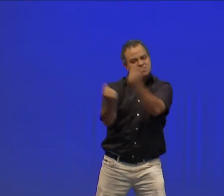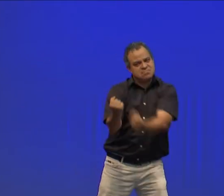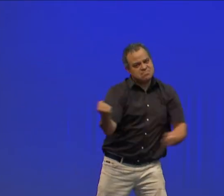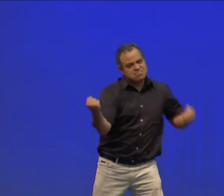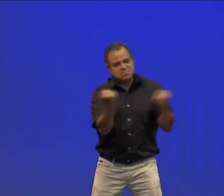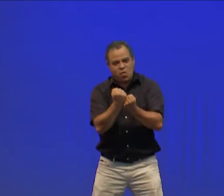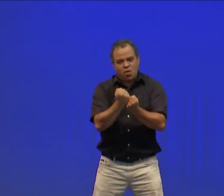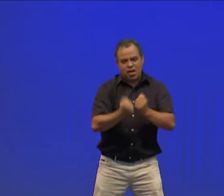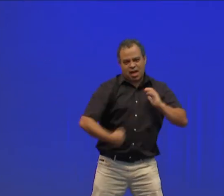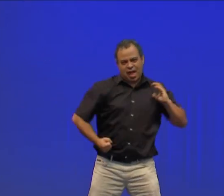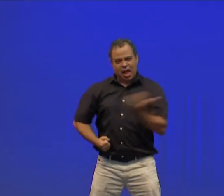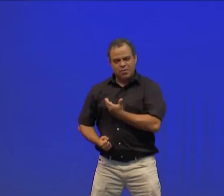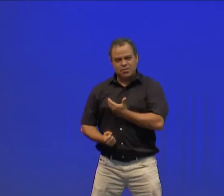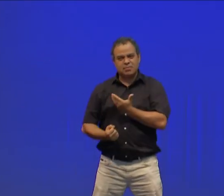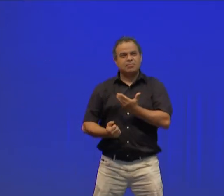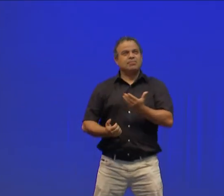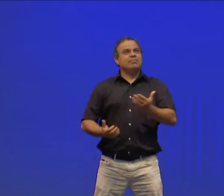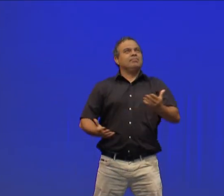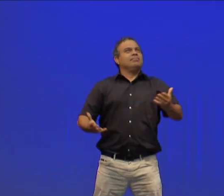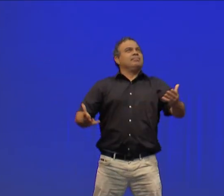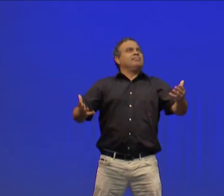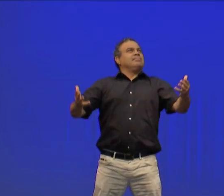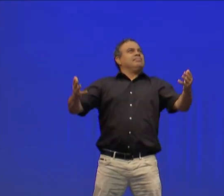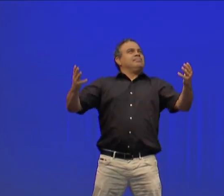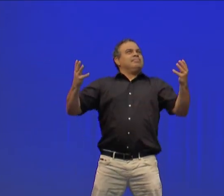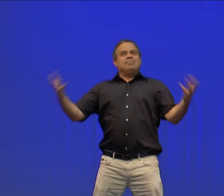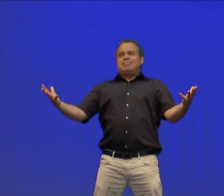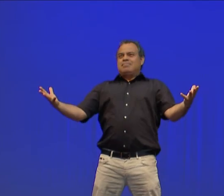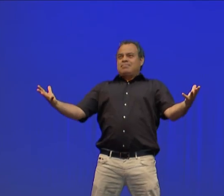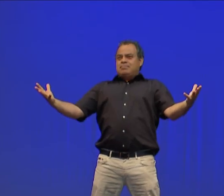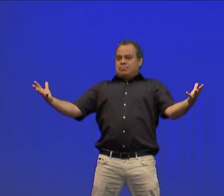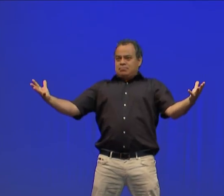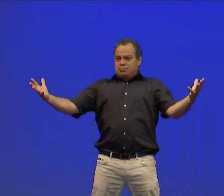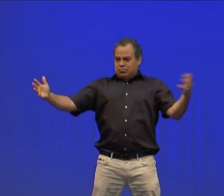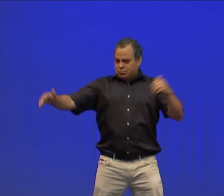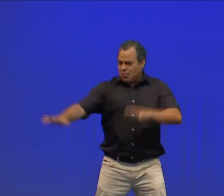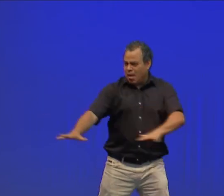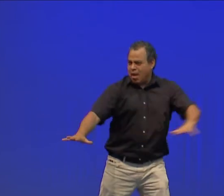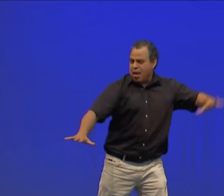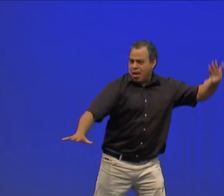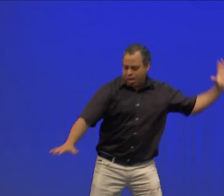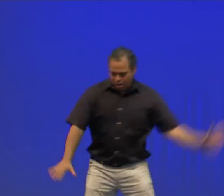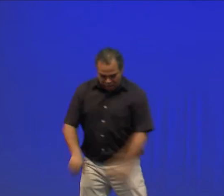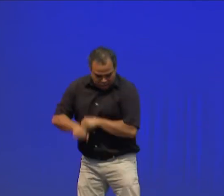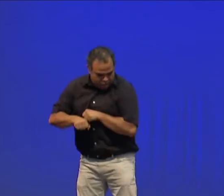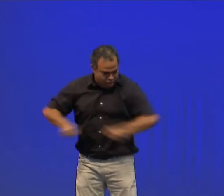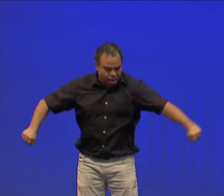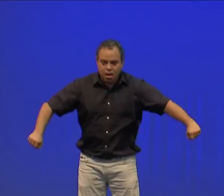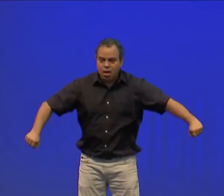everywhere. All of those people in support.